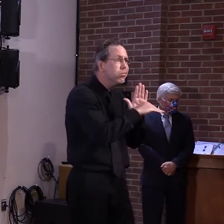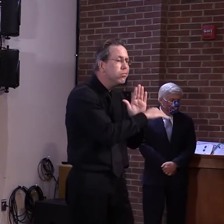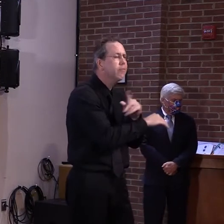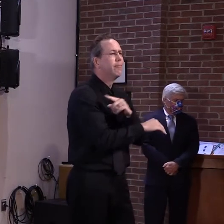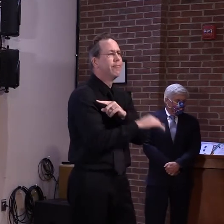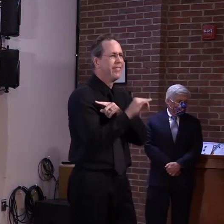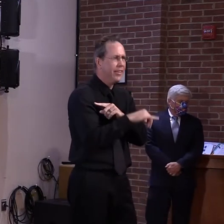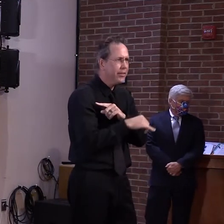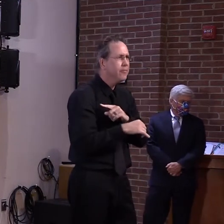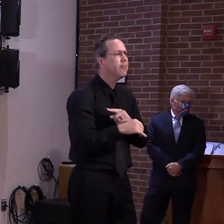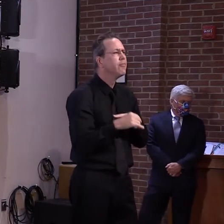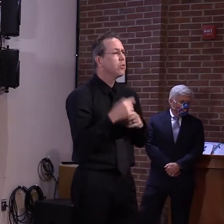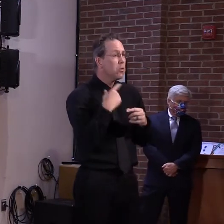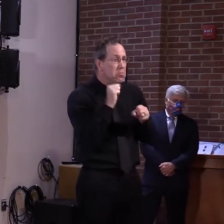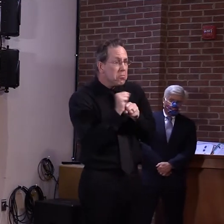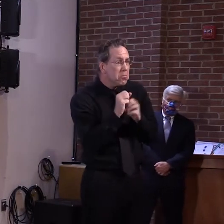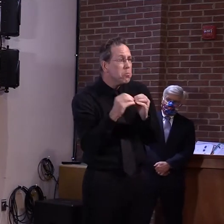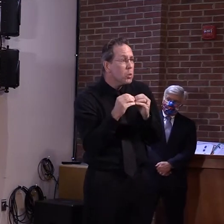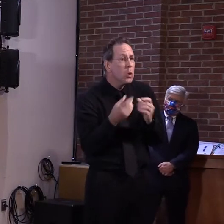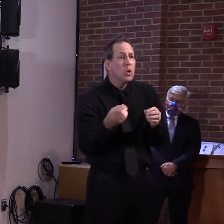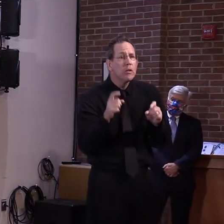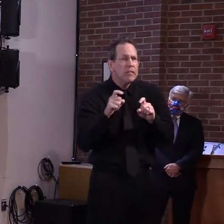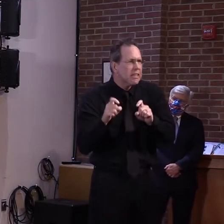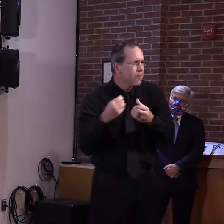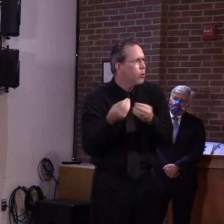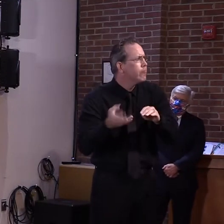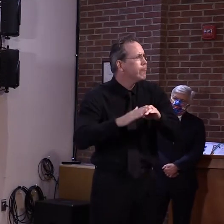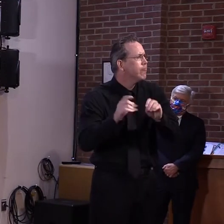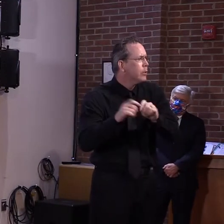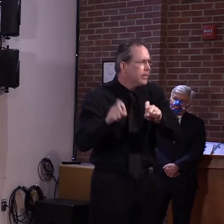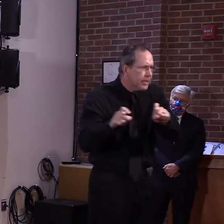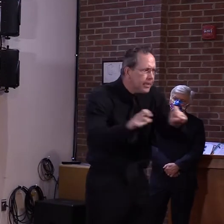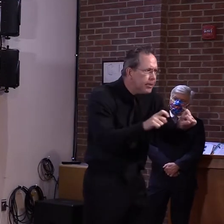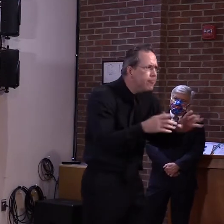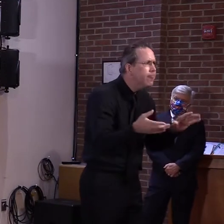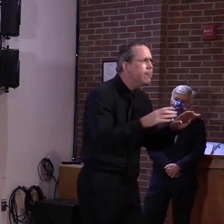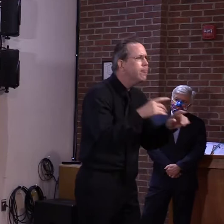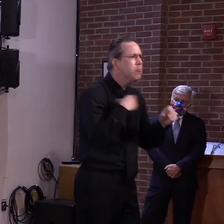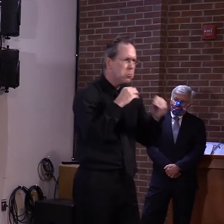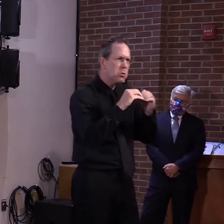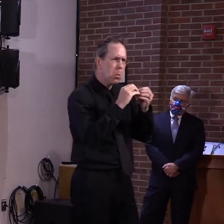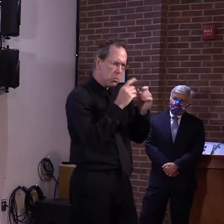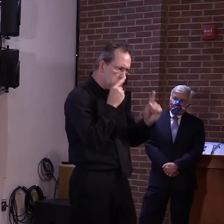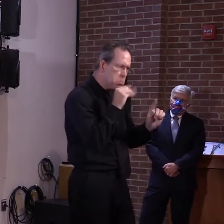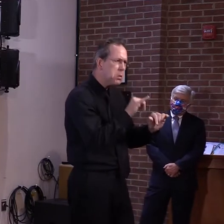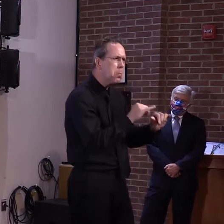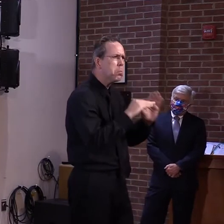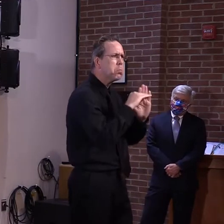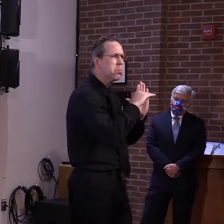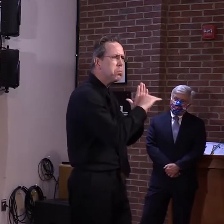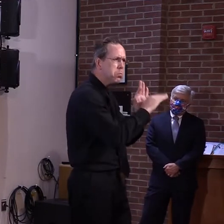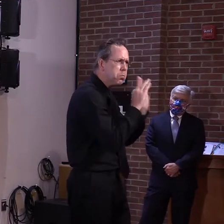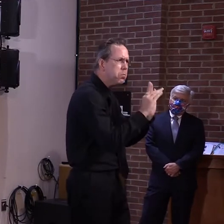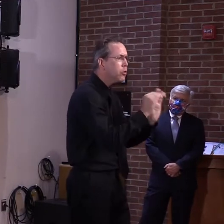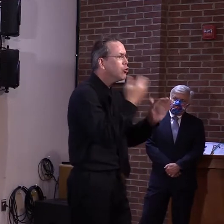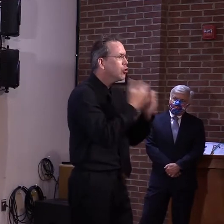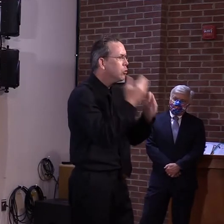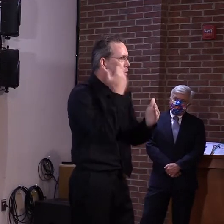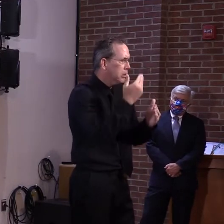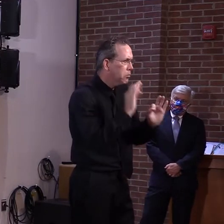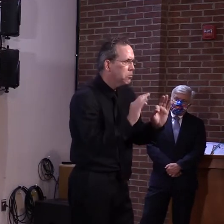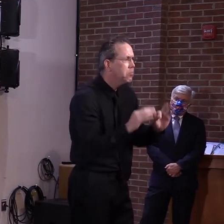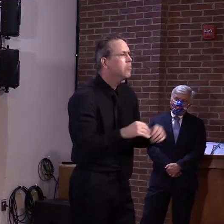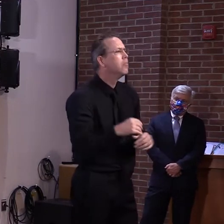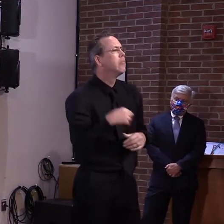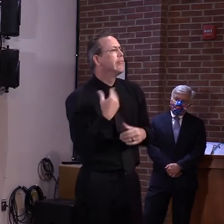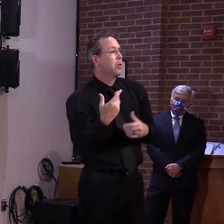cases are really flat throughout the summer, that the positivity rate has gone down month over month. And similarly, the fatality rate in Vermont has been